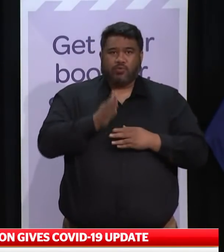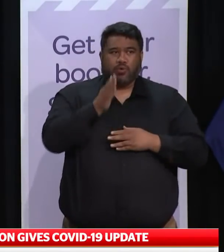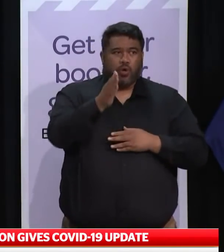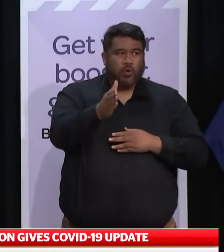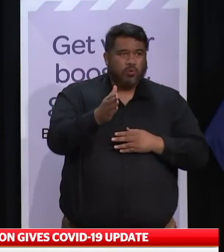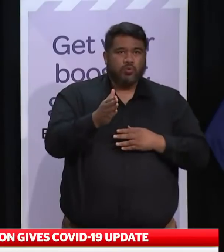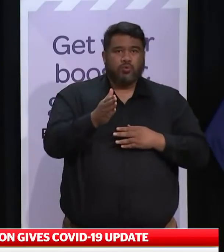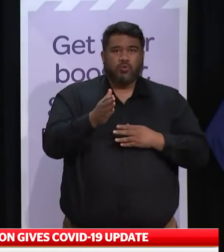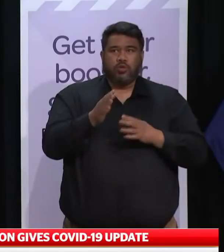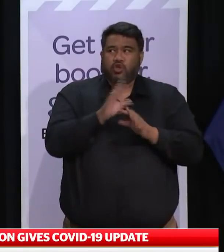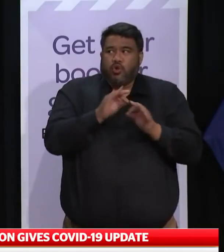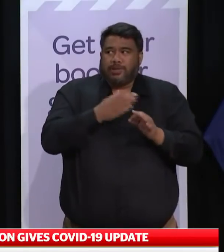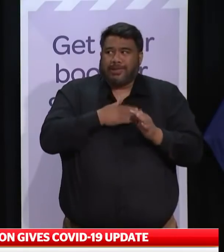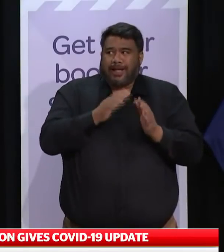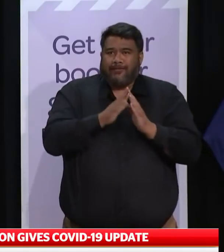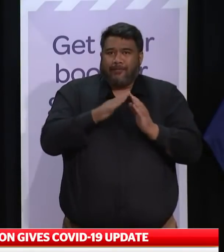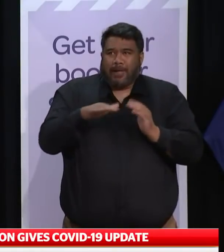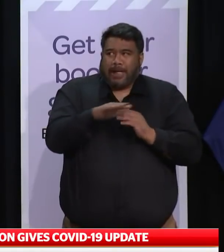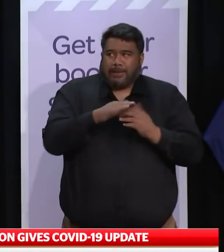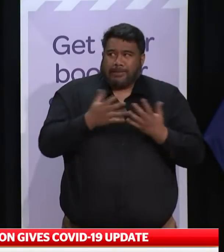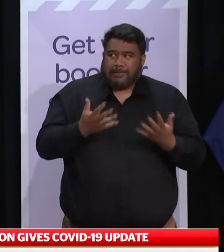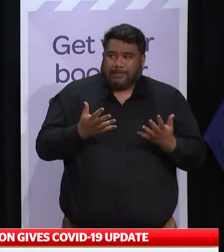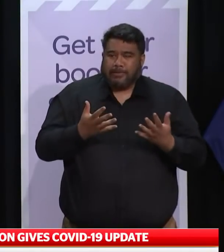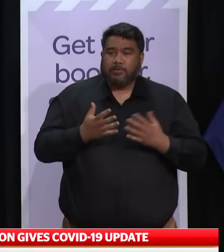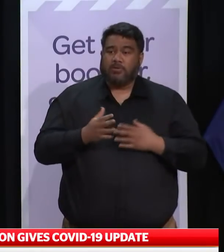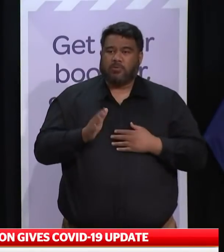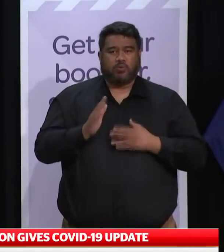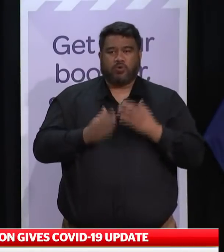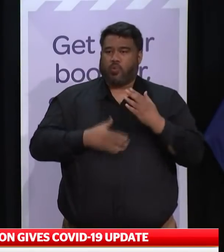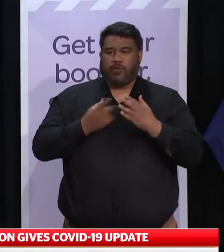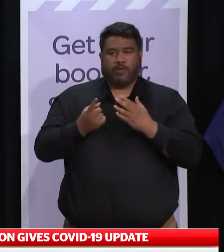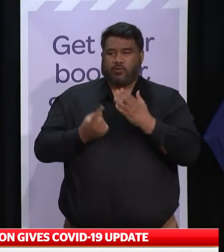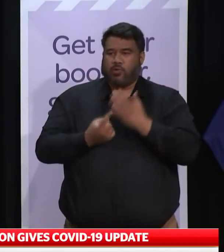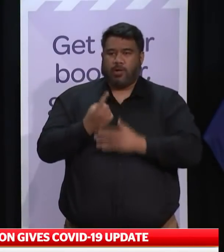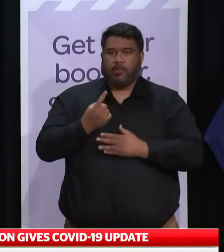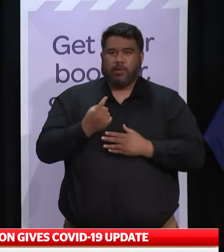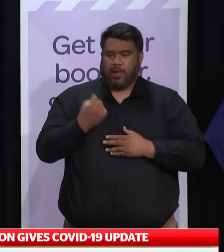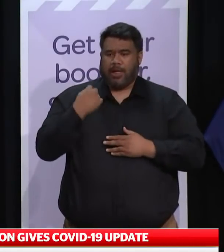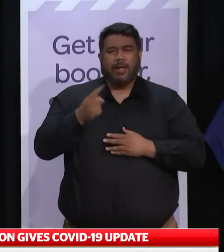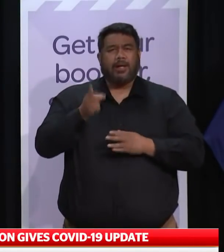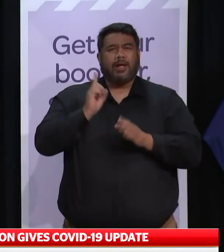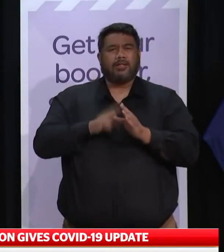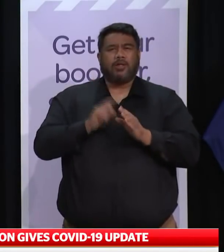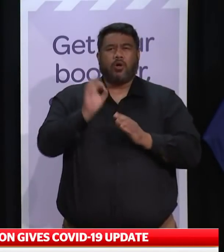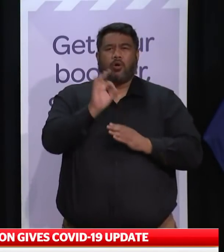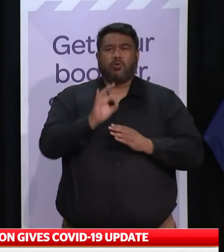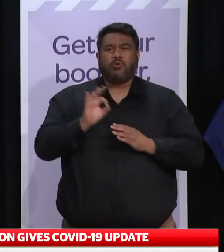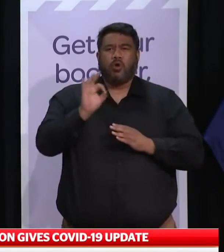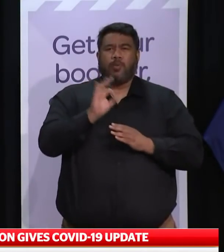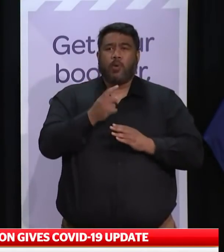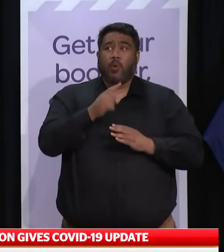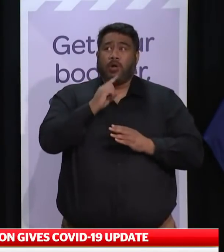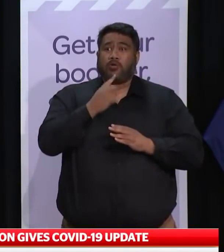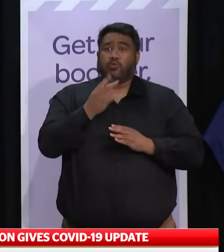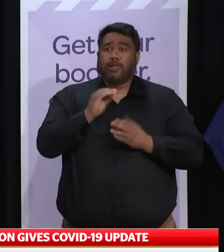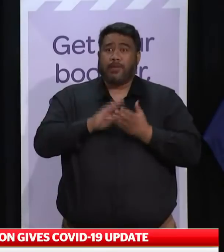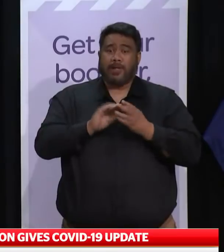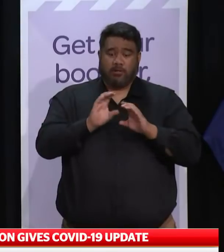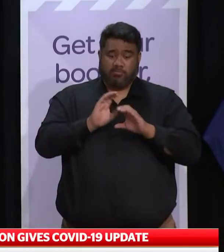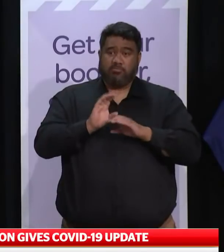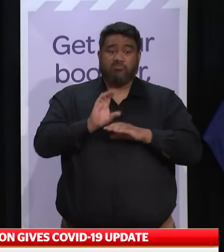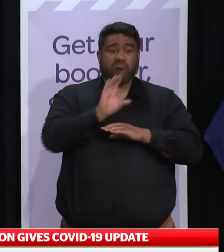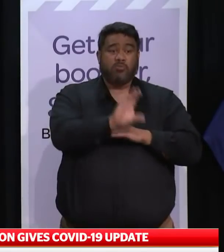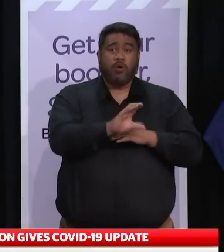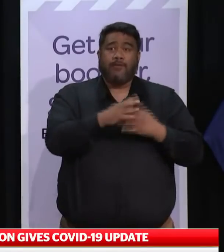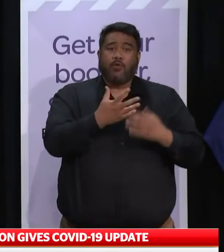that occurring. And as we announced in October last year, $120 million has been set aside both for the